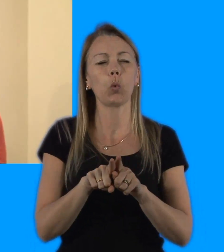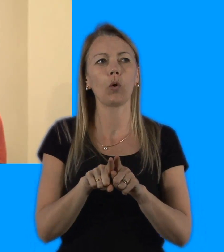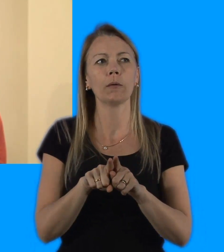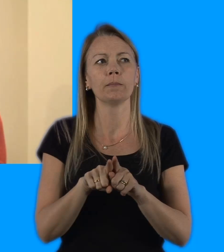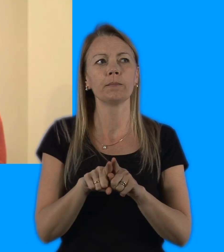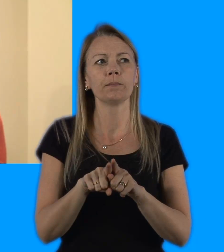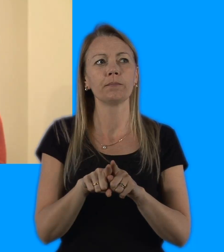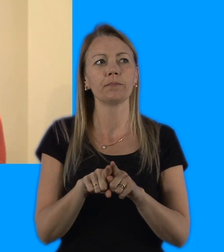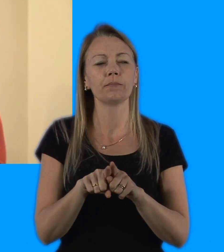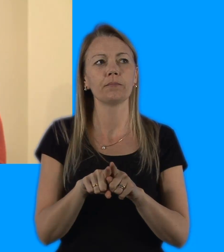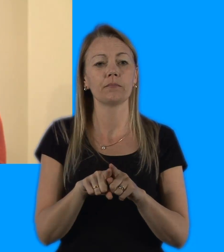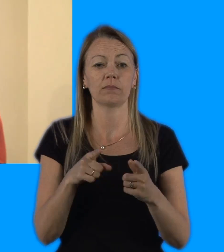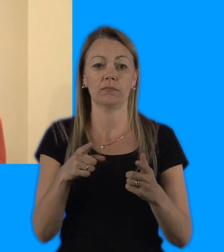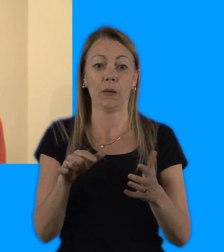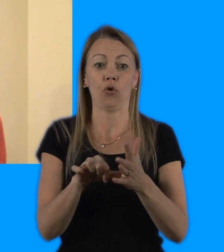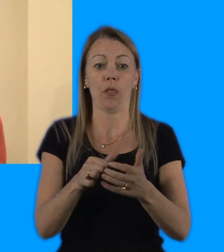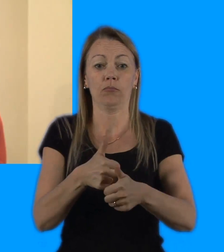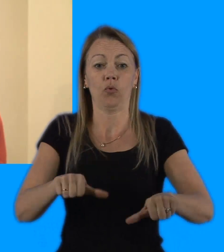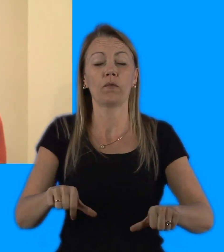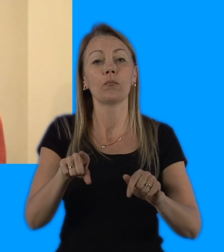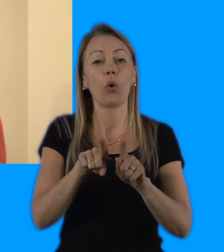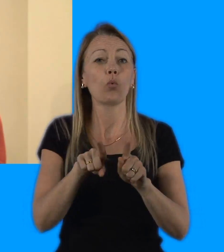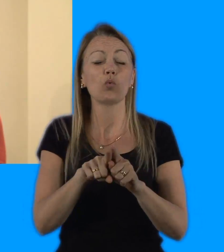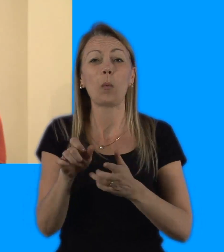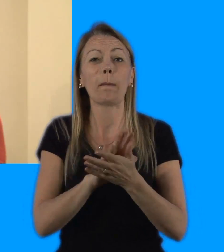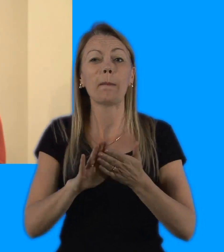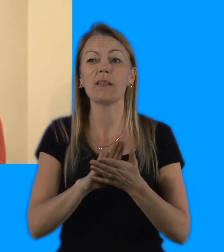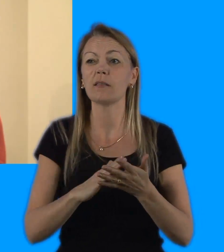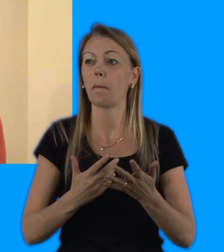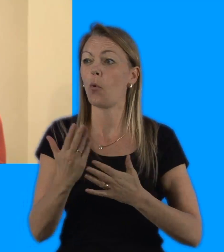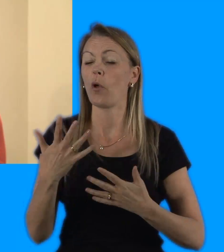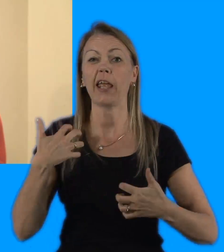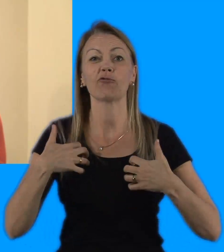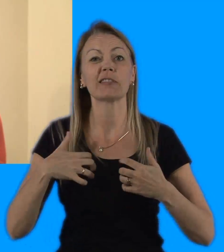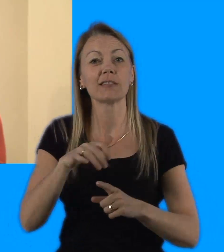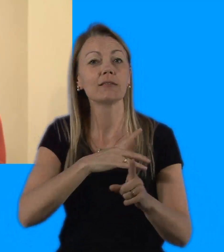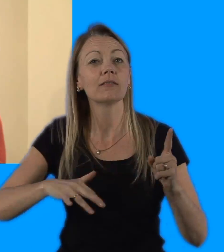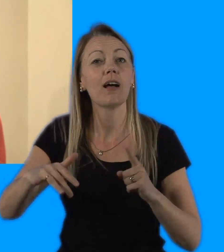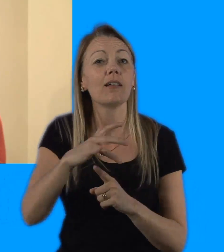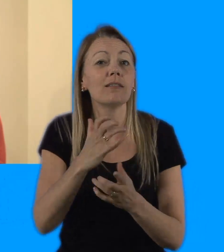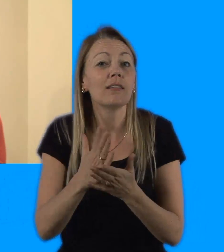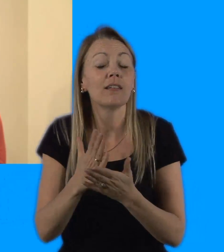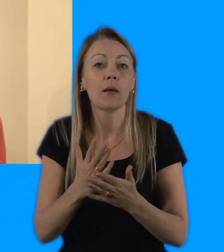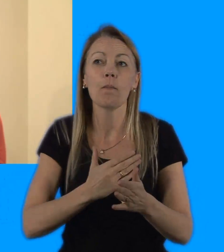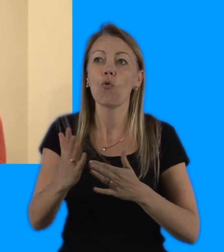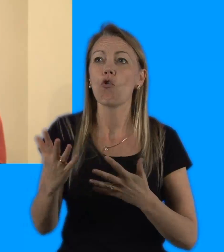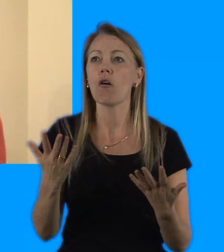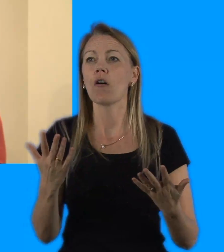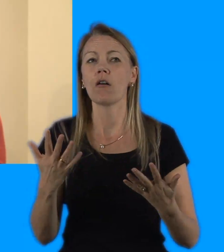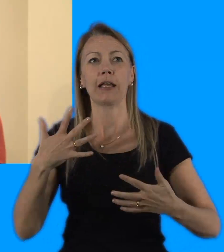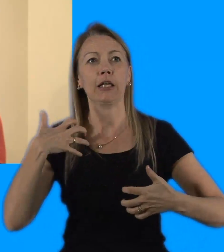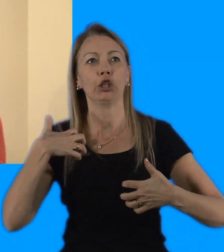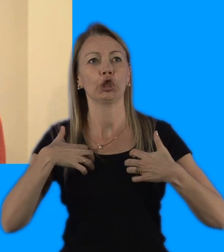And I think, as well as answering problems, it makes simply for a more interesting society,